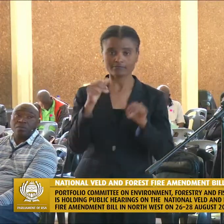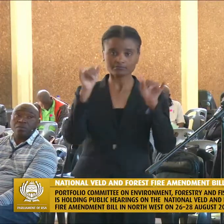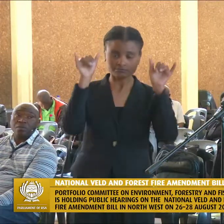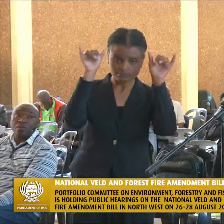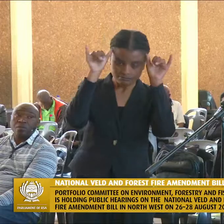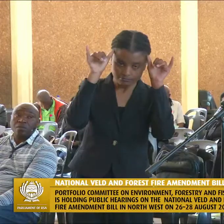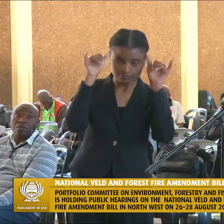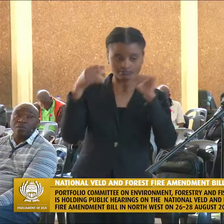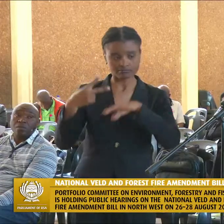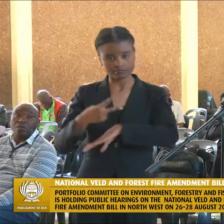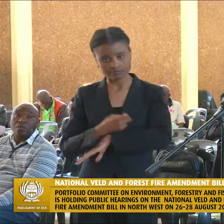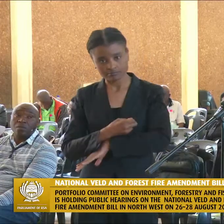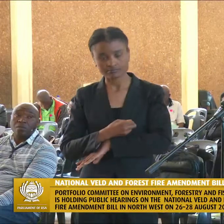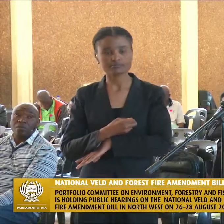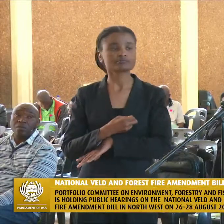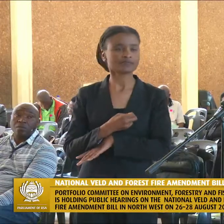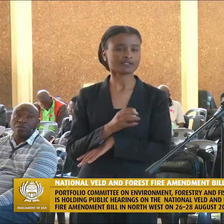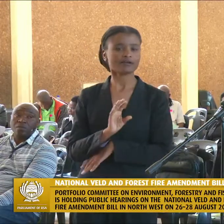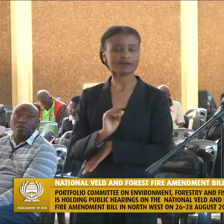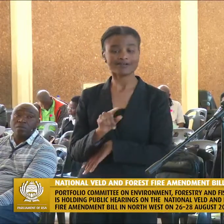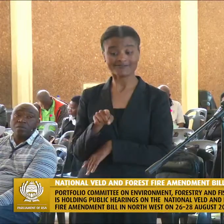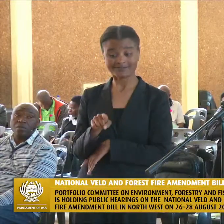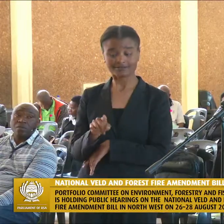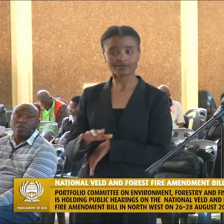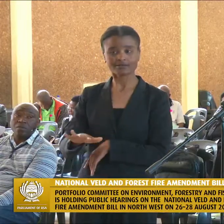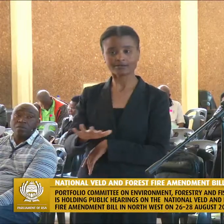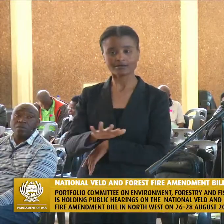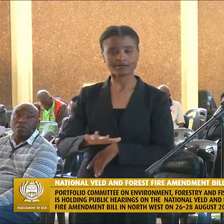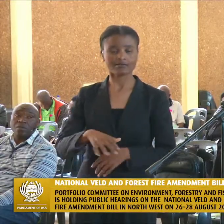that is the location in that area